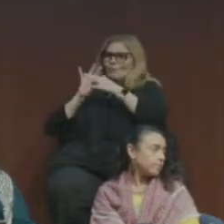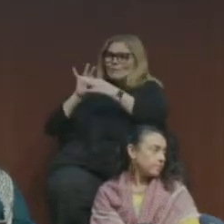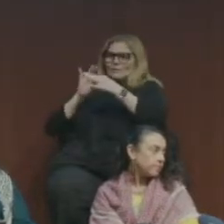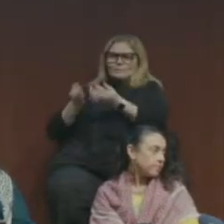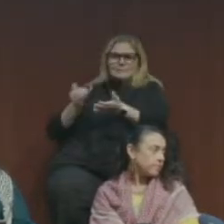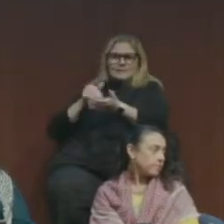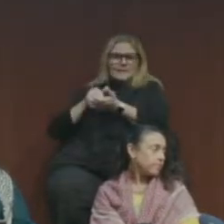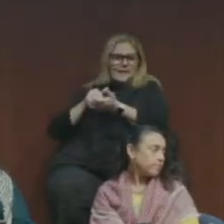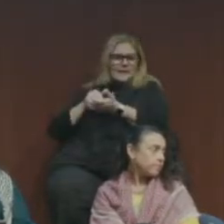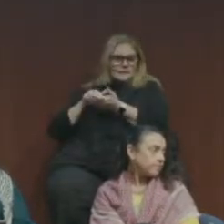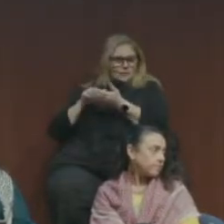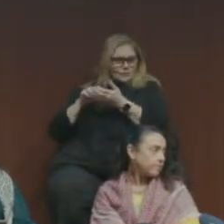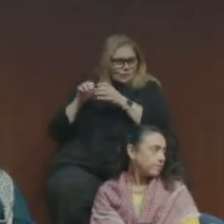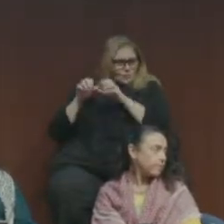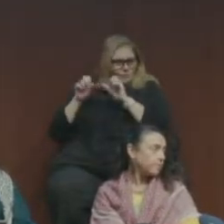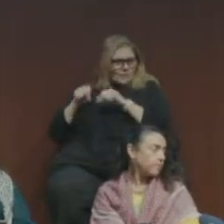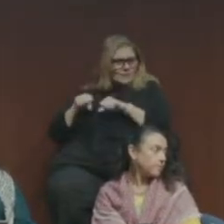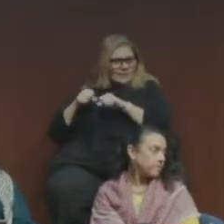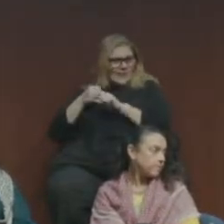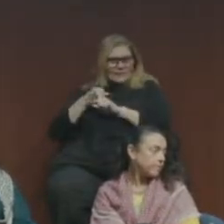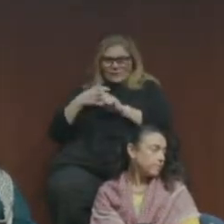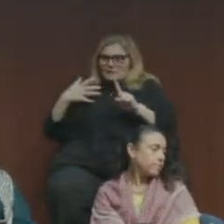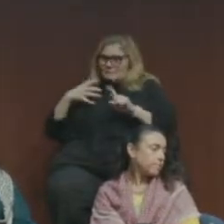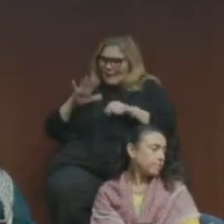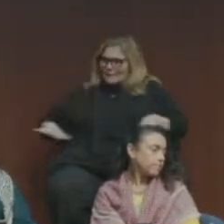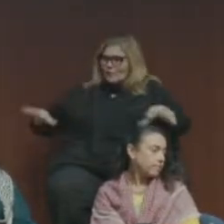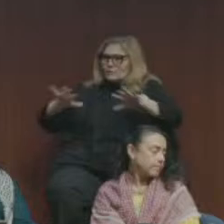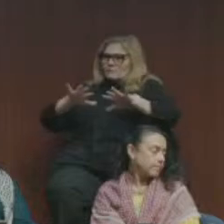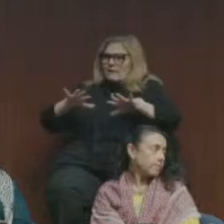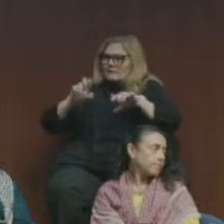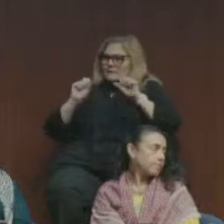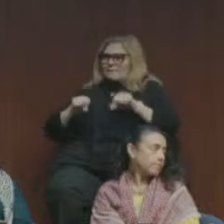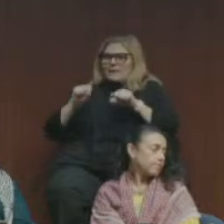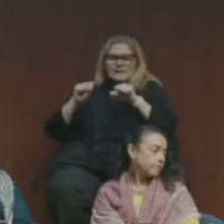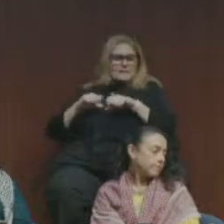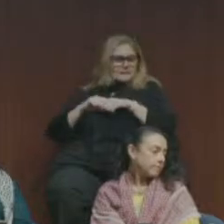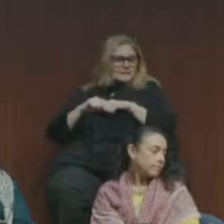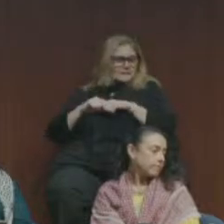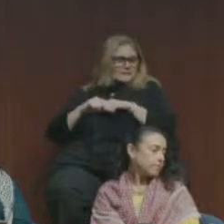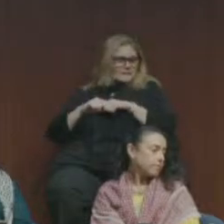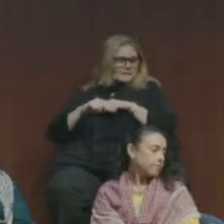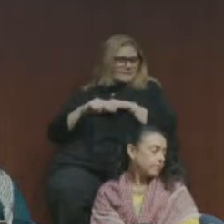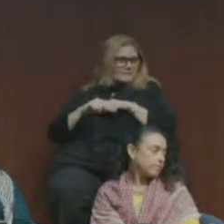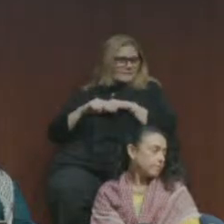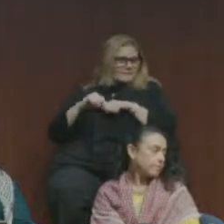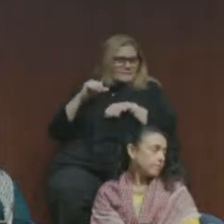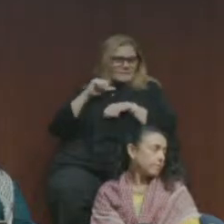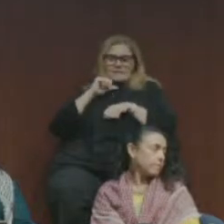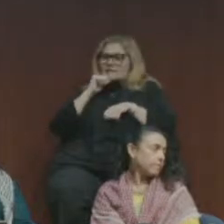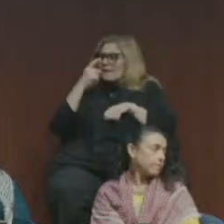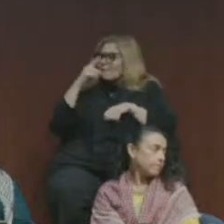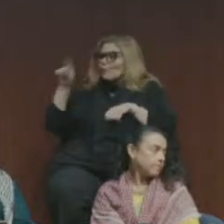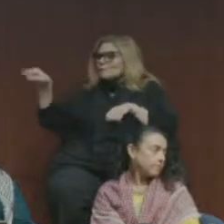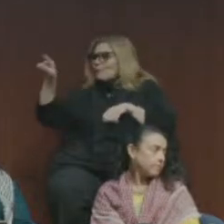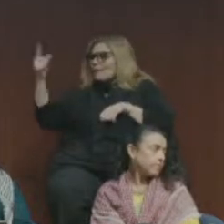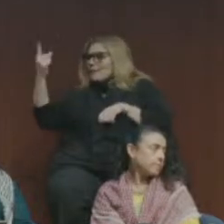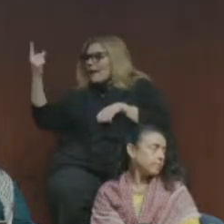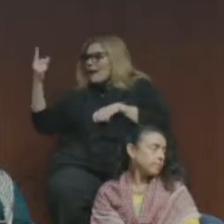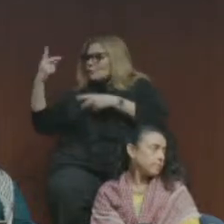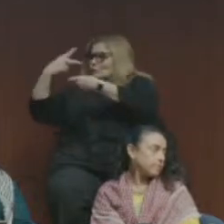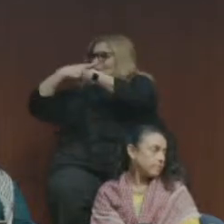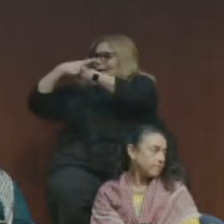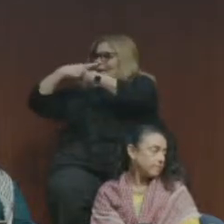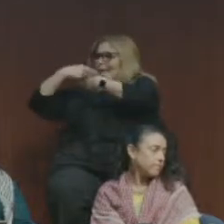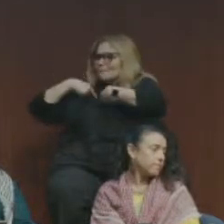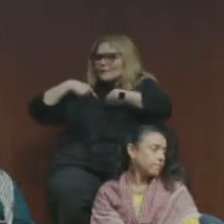relationships, right? In order to expand our space and capacity for self-determination, right? Not for somebody else to take care of us or